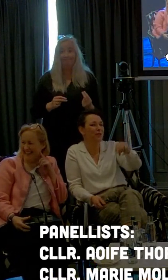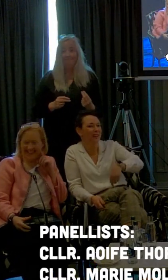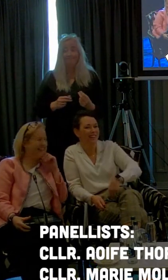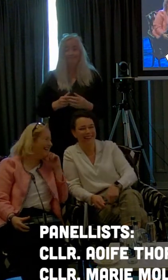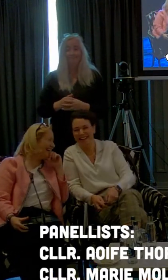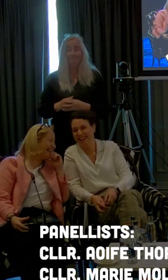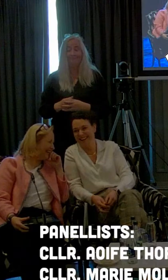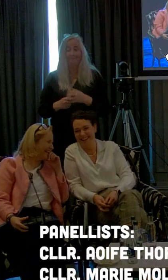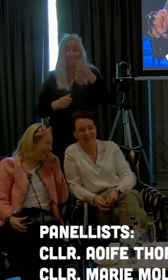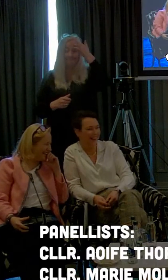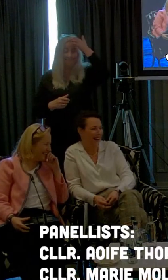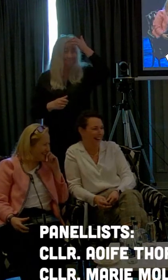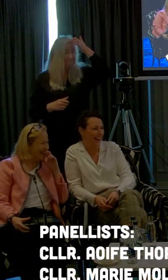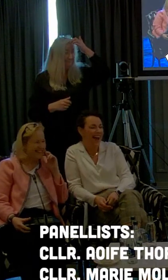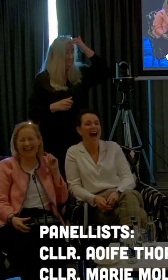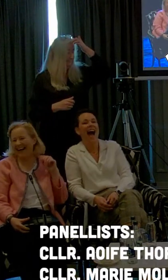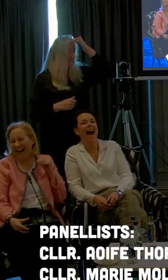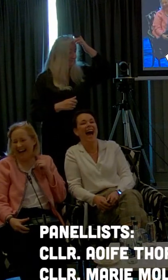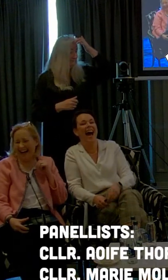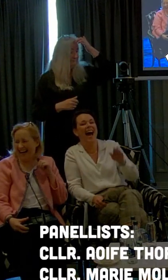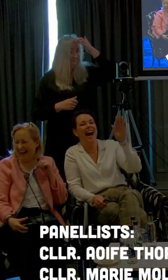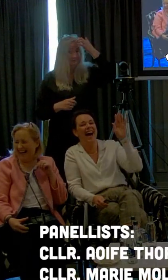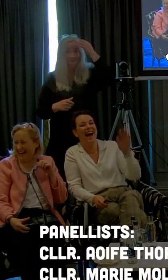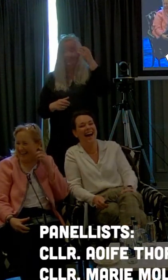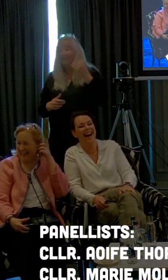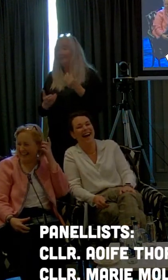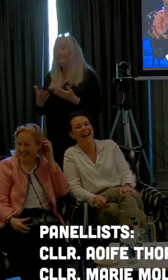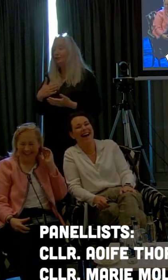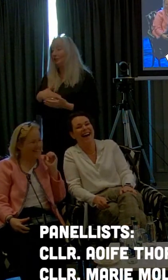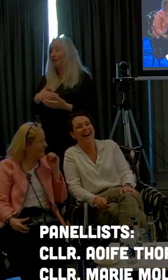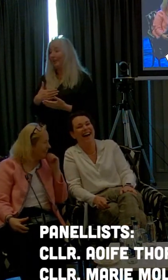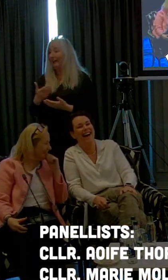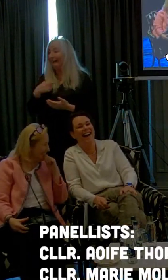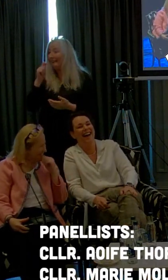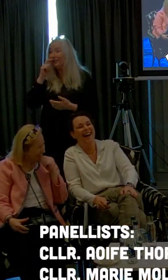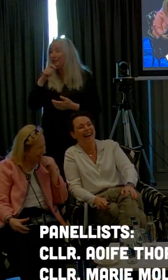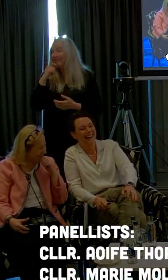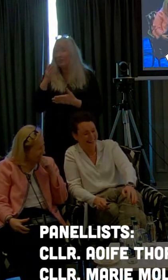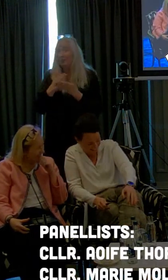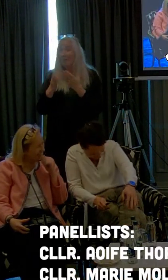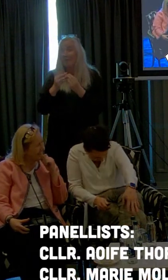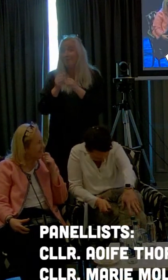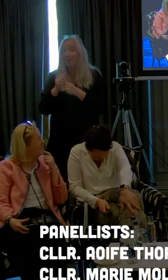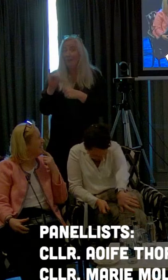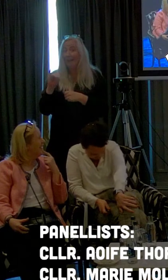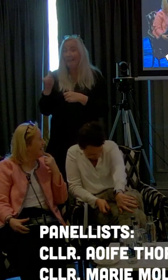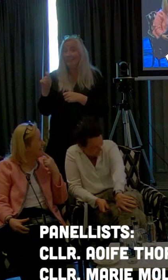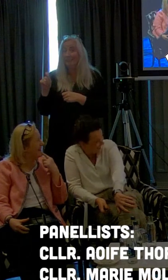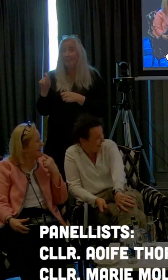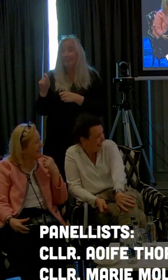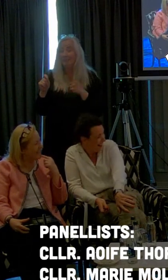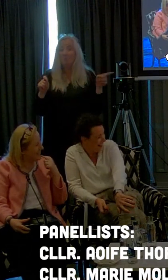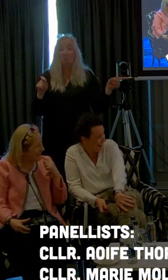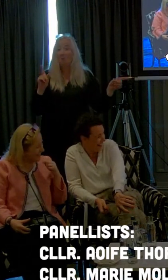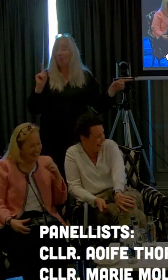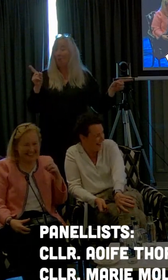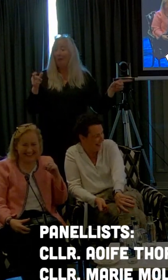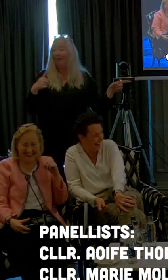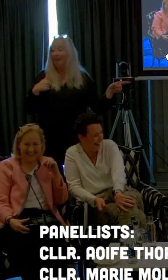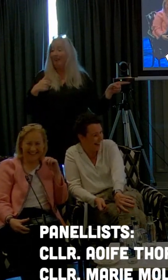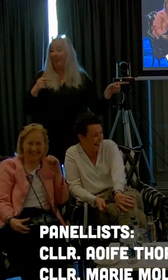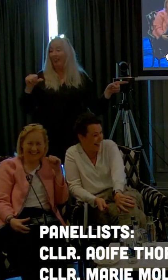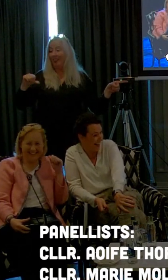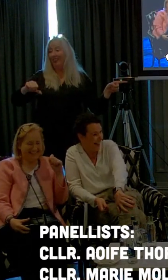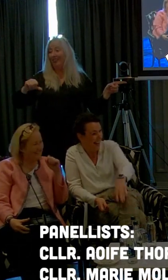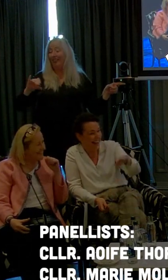Trying to kick I'm me trying out to hold well. On to my seat. That's what I'm trying to do. We keep it neutral. We have to be honest. A little bit